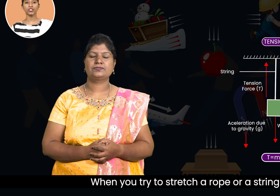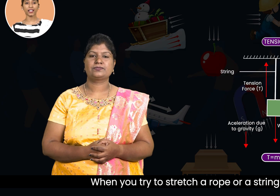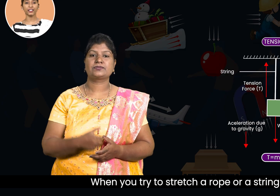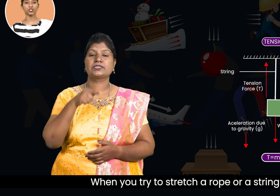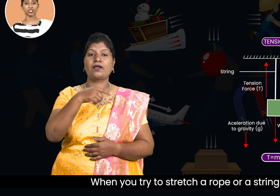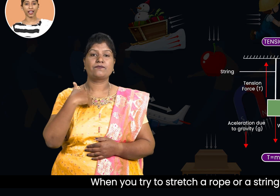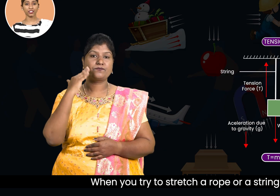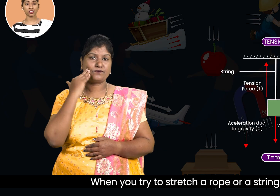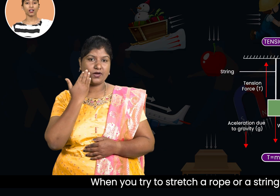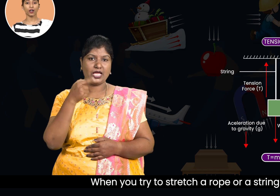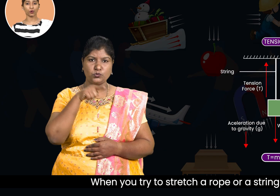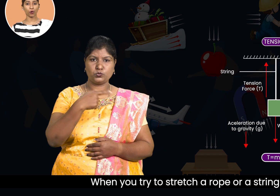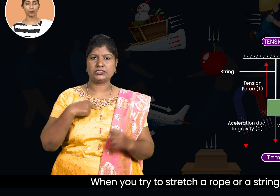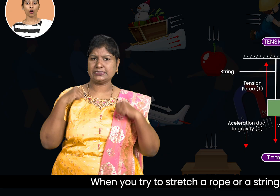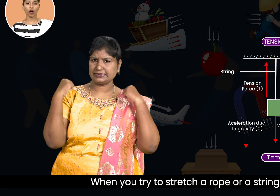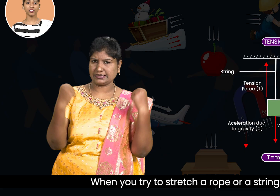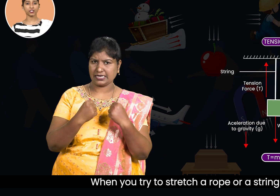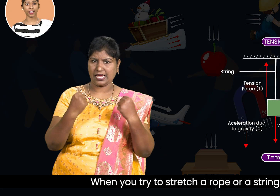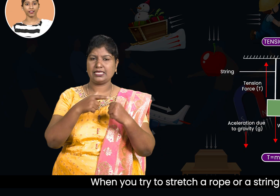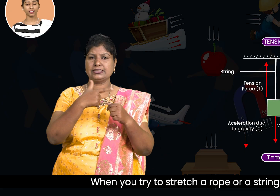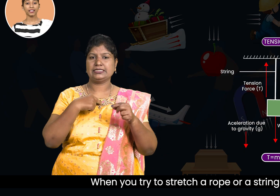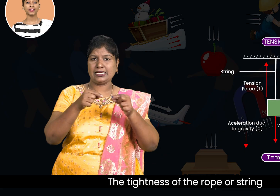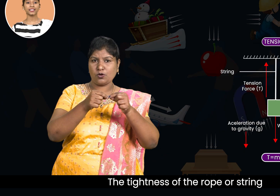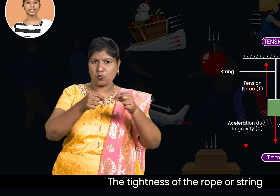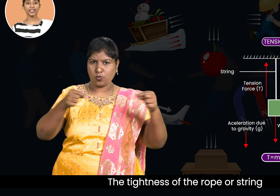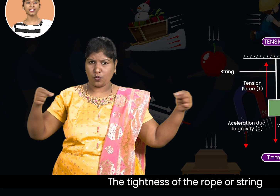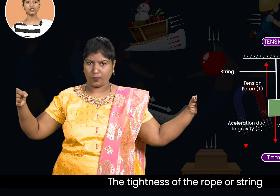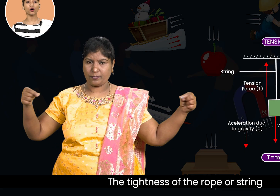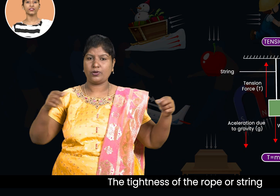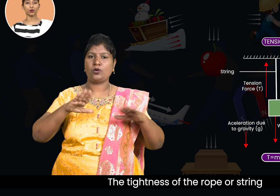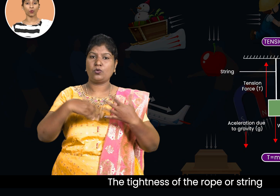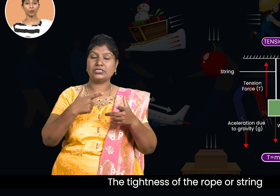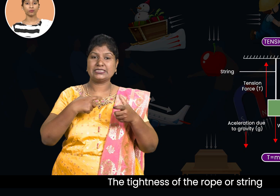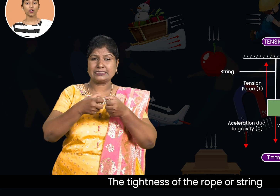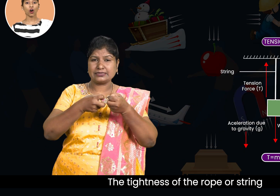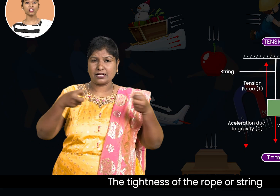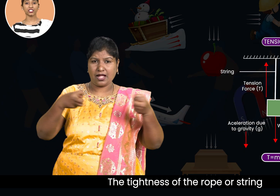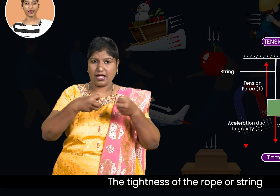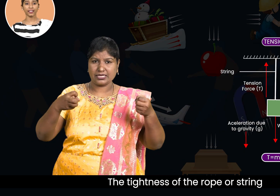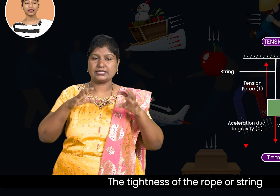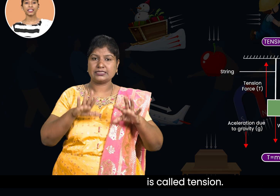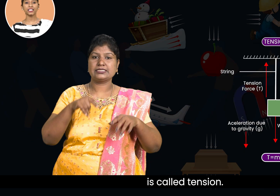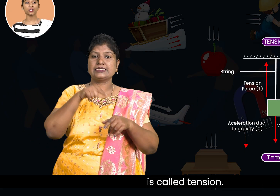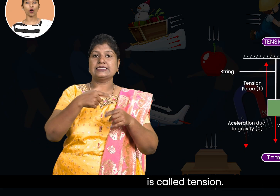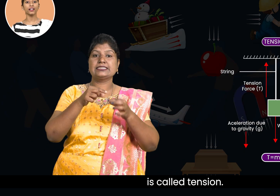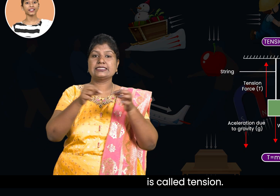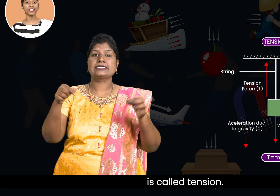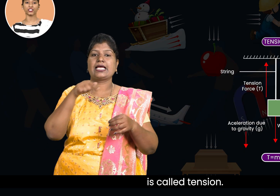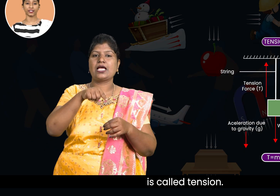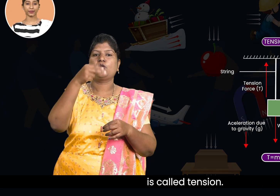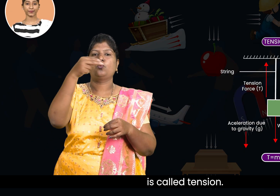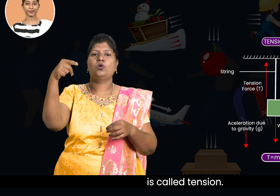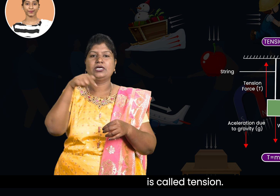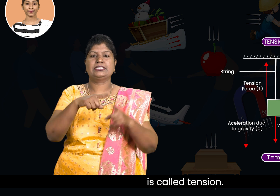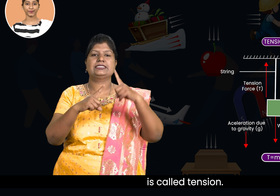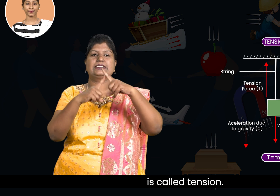When you try to stretch a rope or a string, the tightness of the rope or string is called